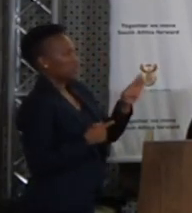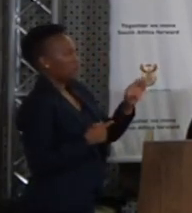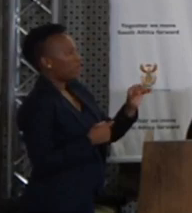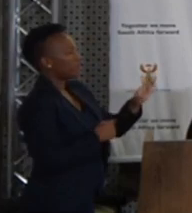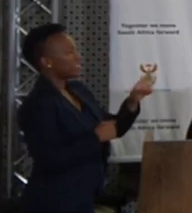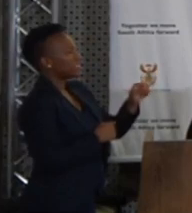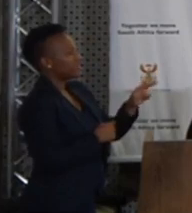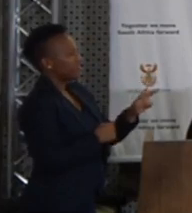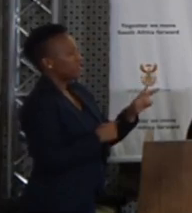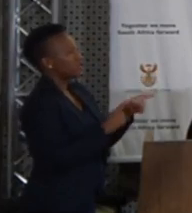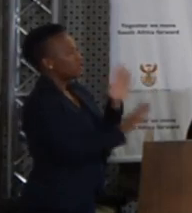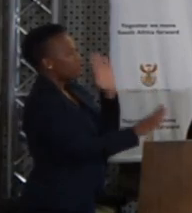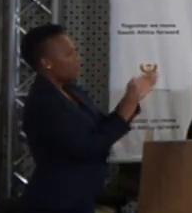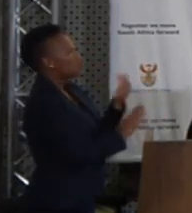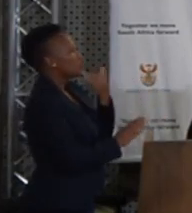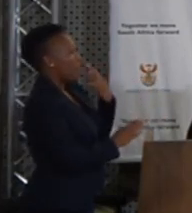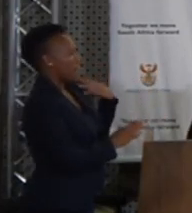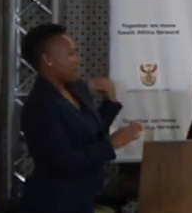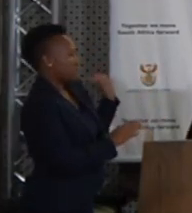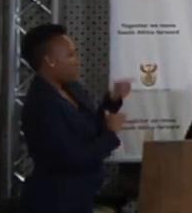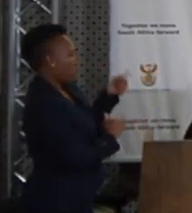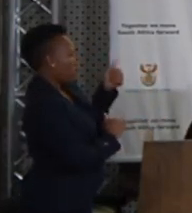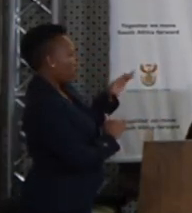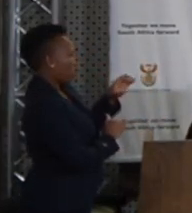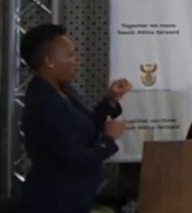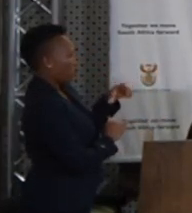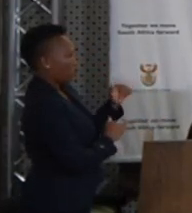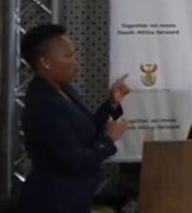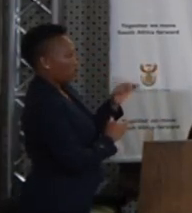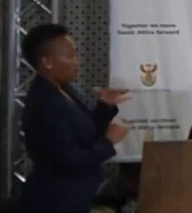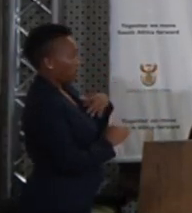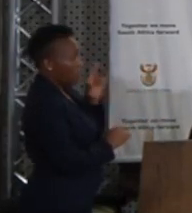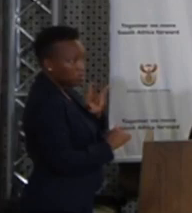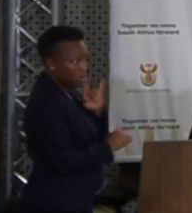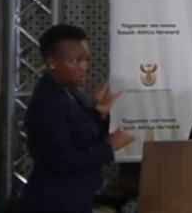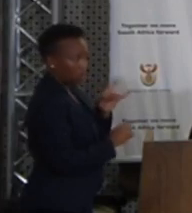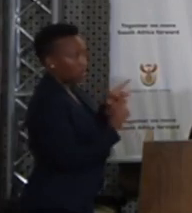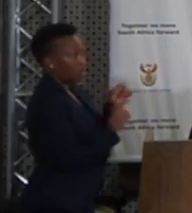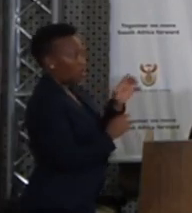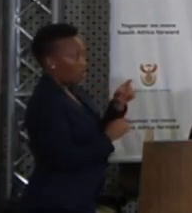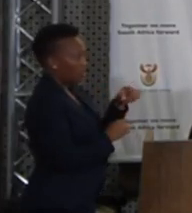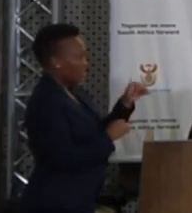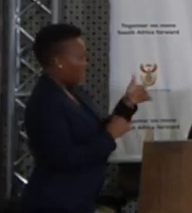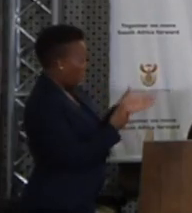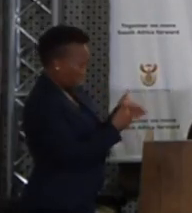News, also directed to the Minister of Kokta. Are guest houses and lodges not on lockdown during this period?